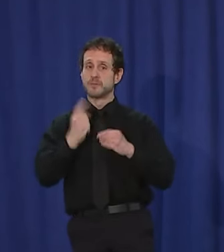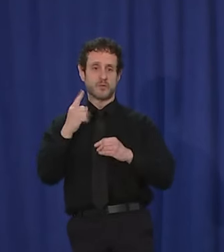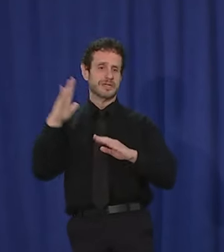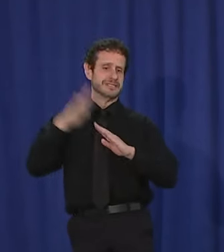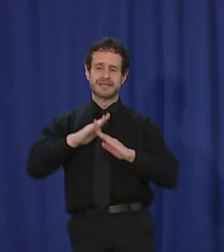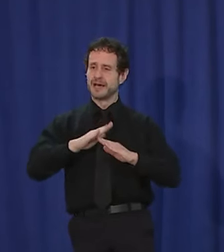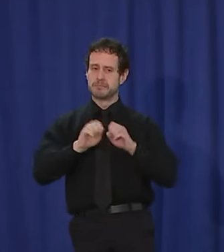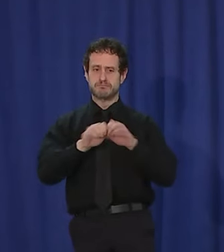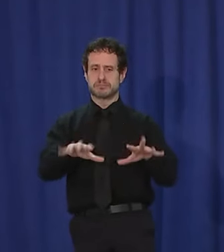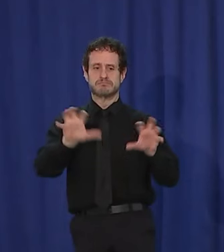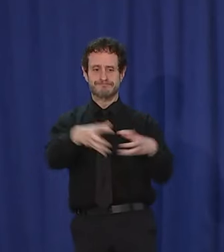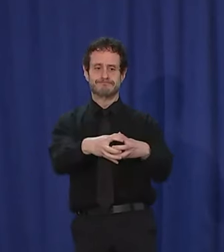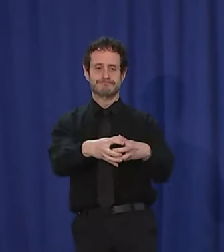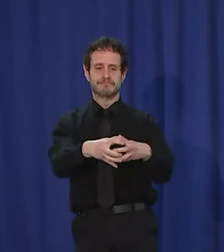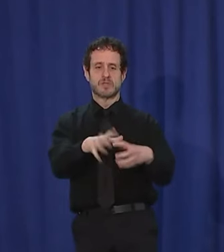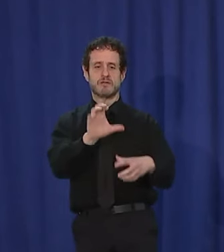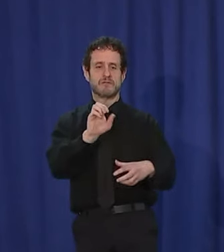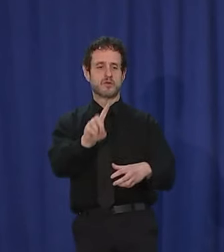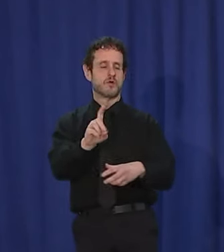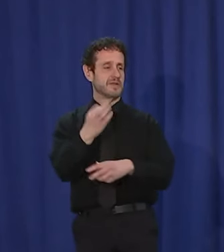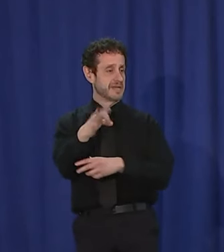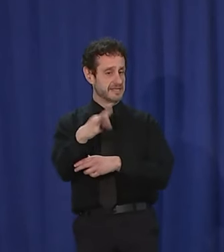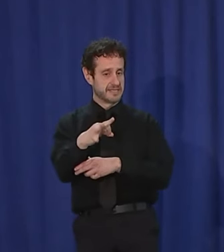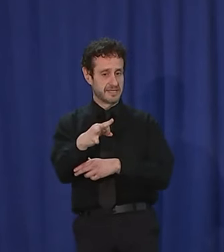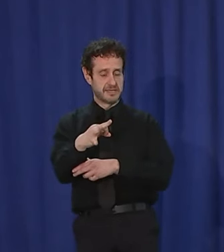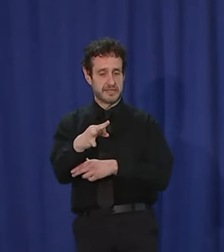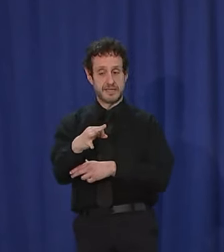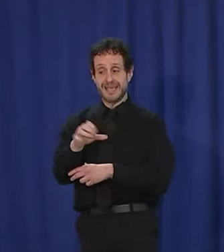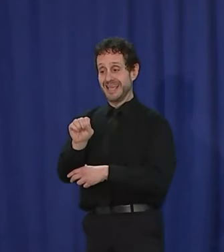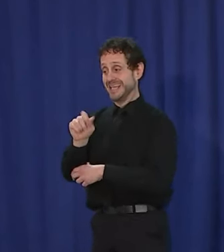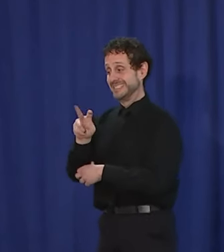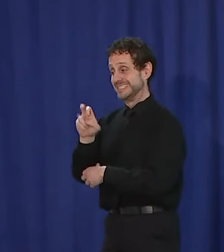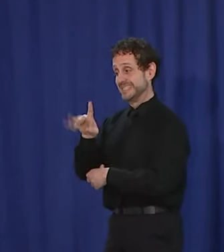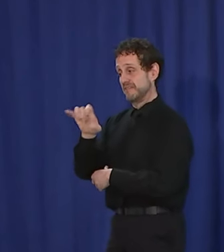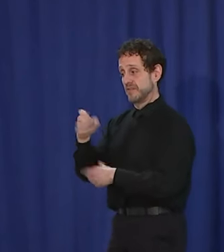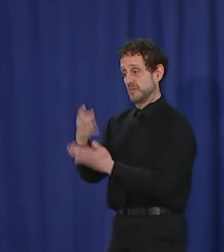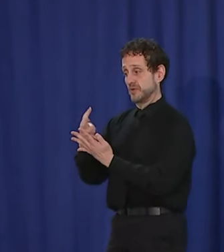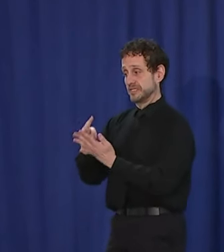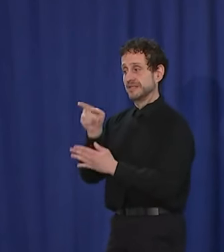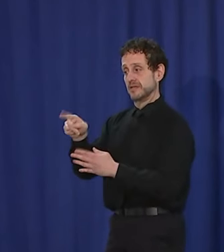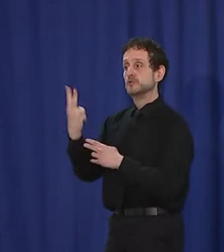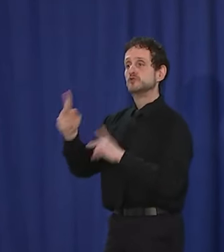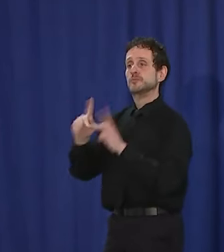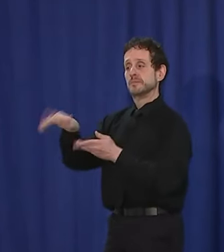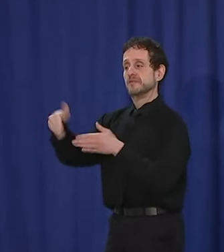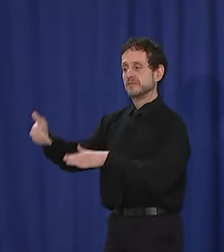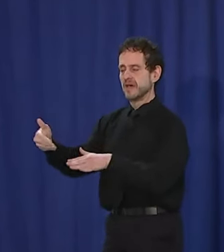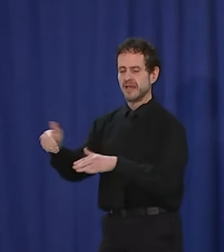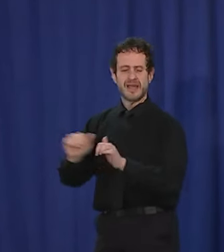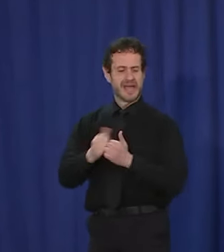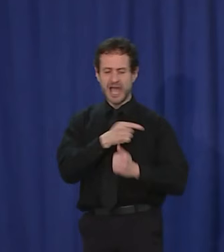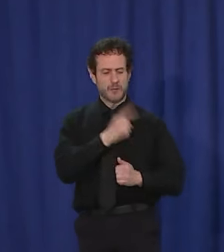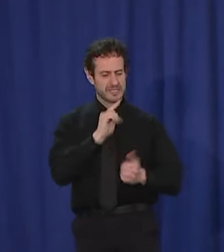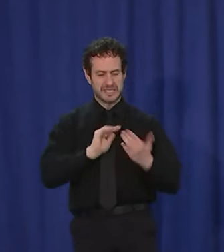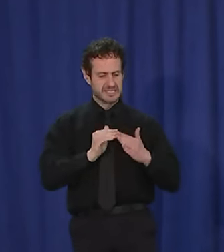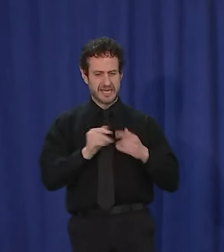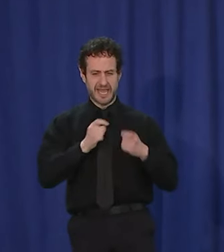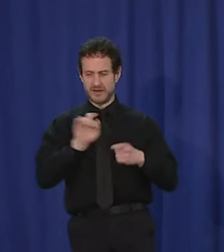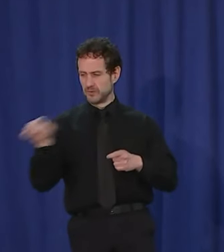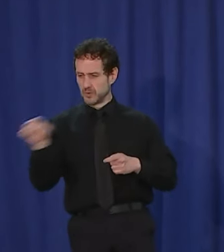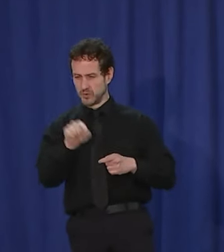outbreaks. Two people have died at Stateville Prison. Could you comment on how officials have handled those outbreaks?